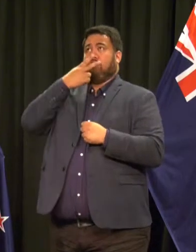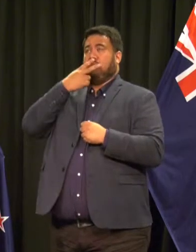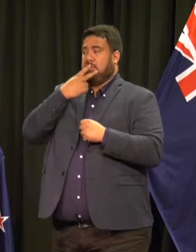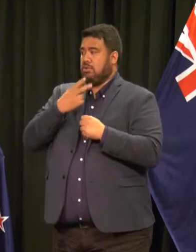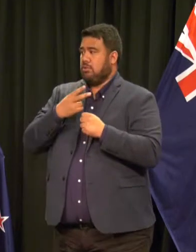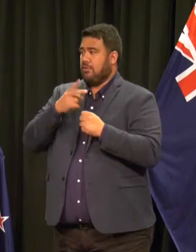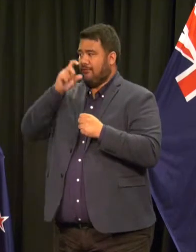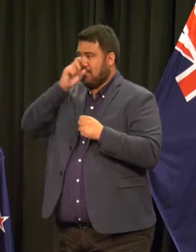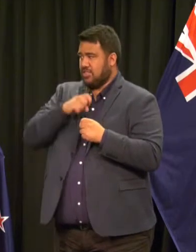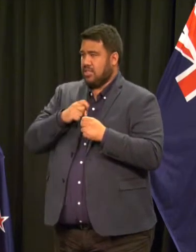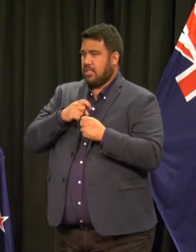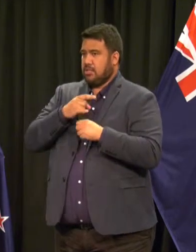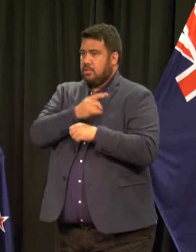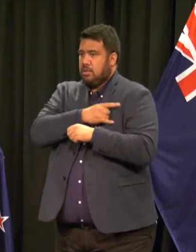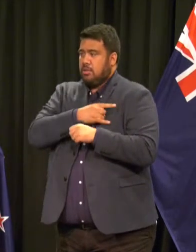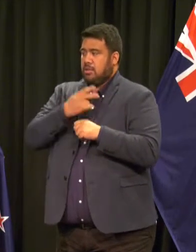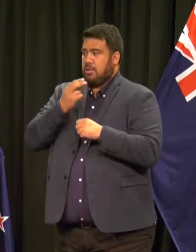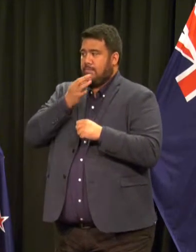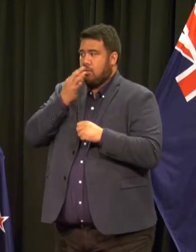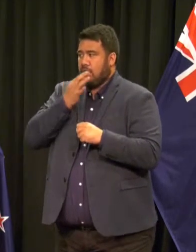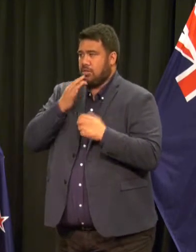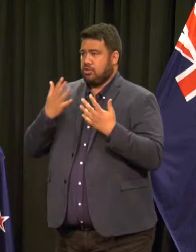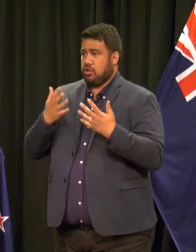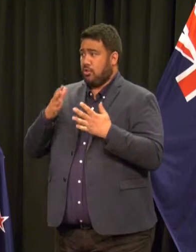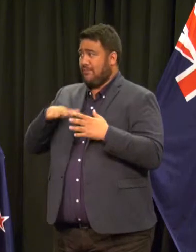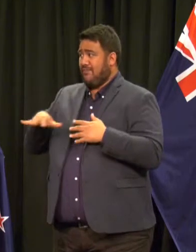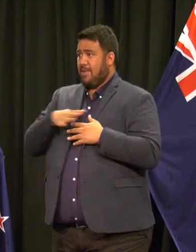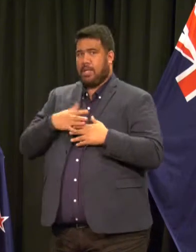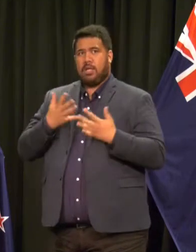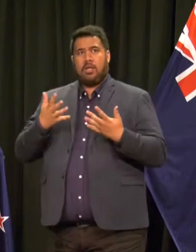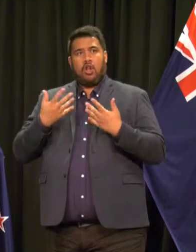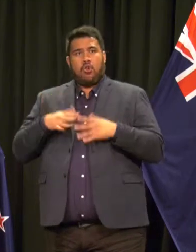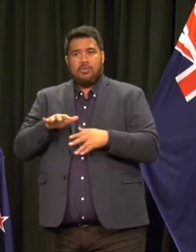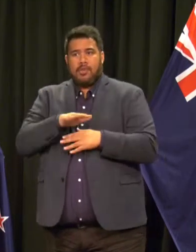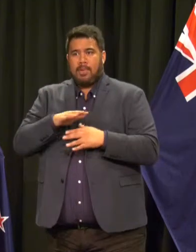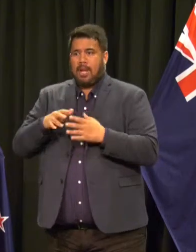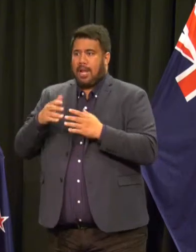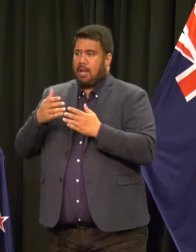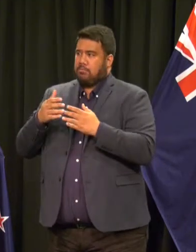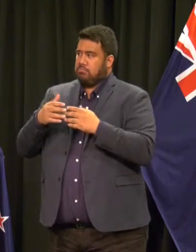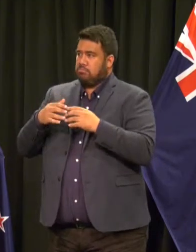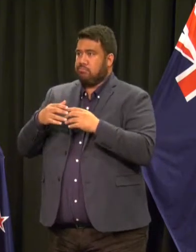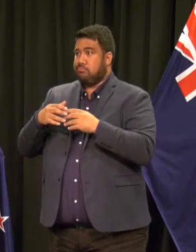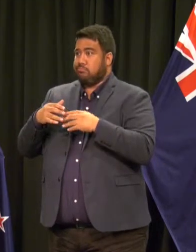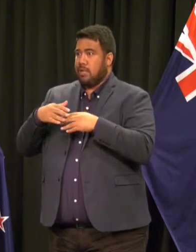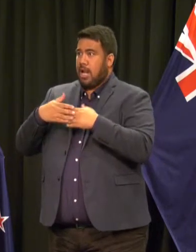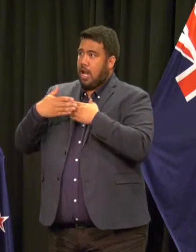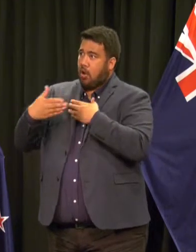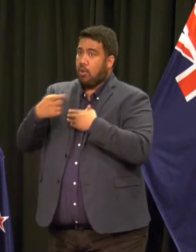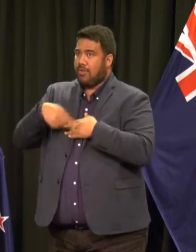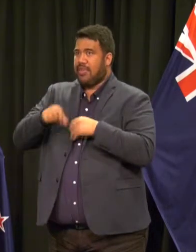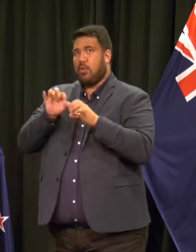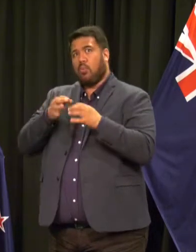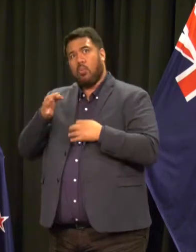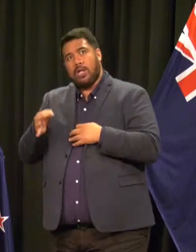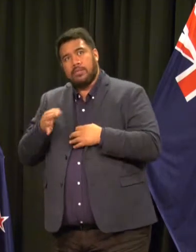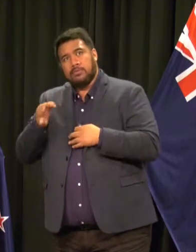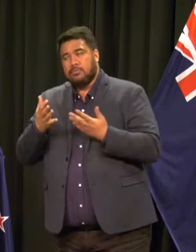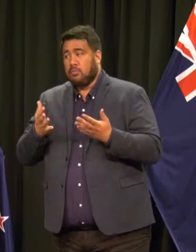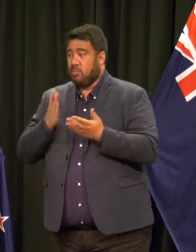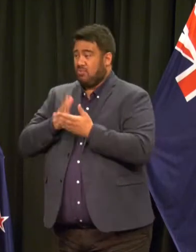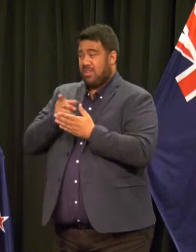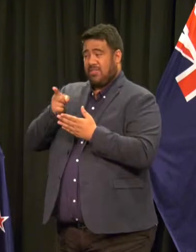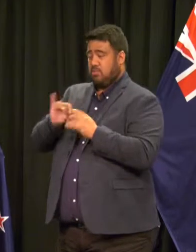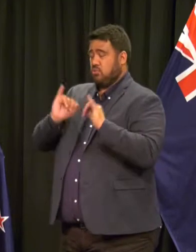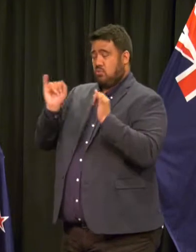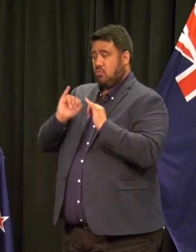wait? Well, look, that is just a disastrous circumstance, and it was tragic in its reporting, and the reaction of